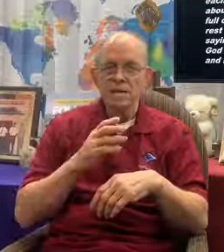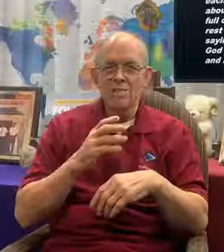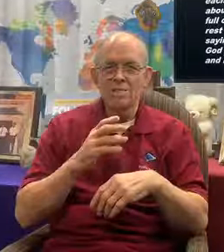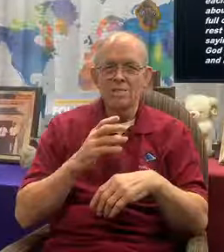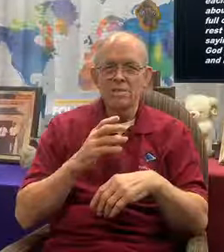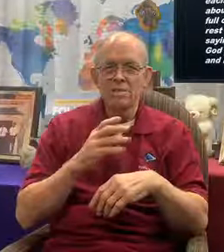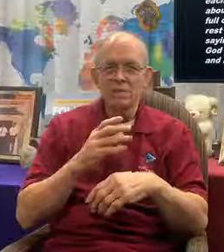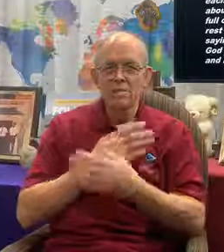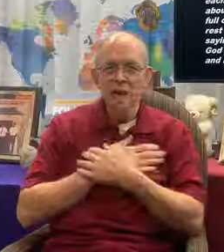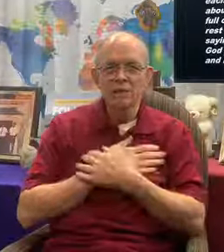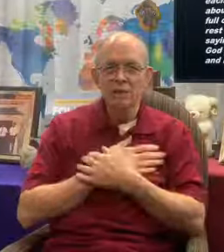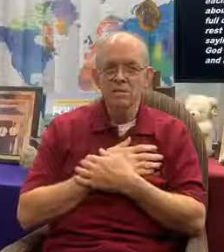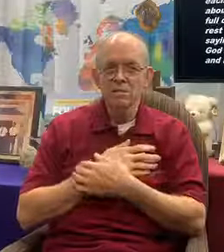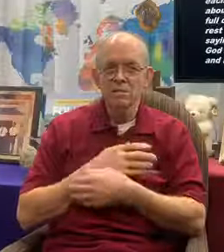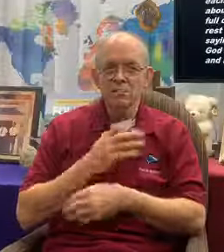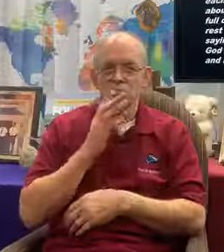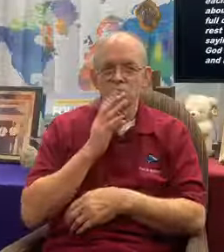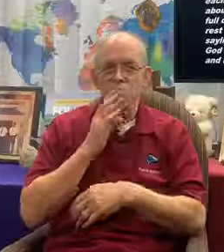never rest, dark.